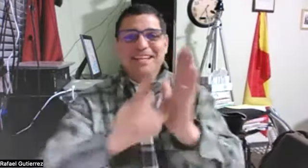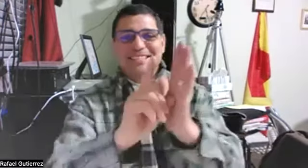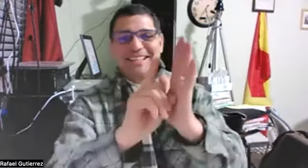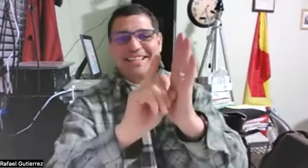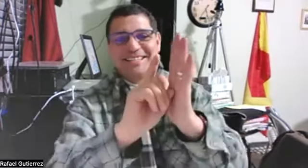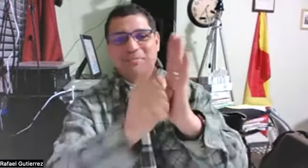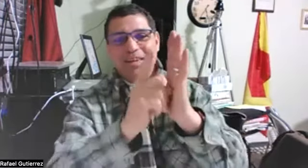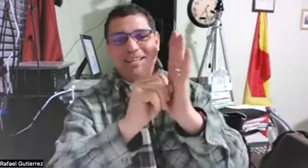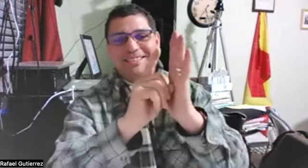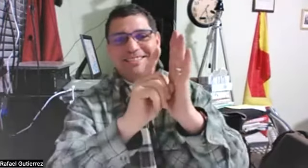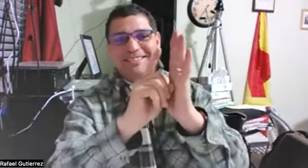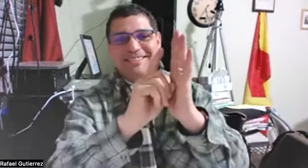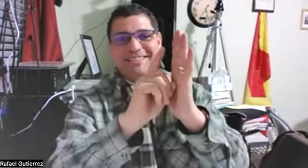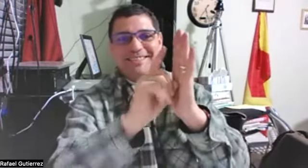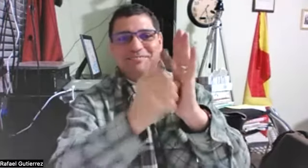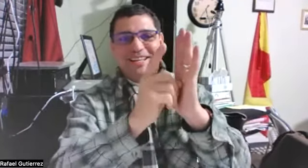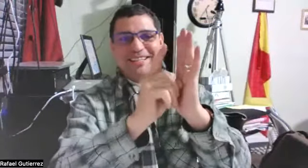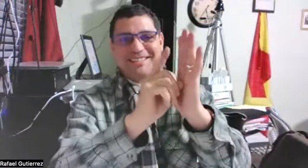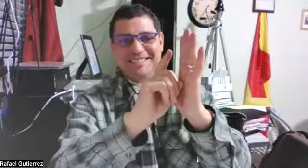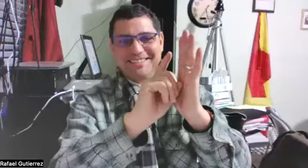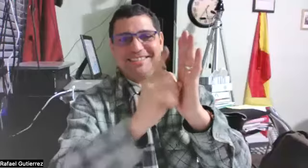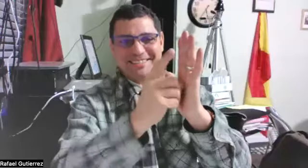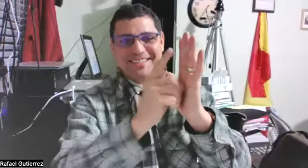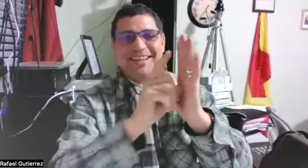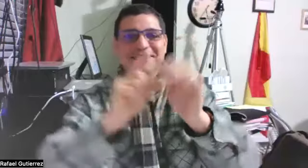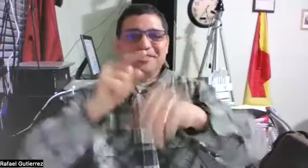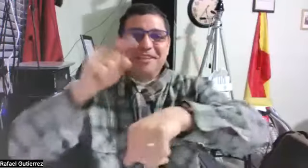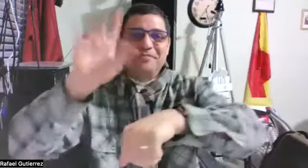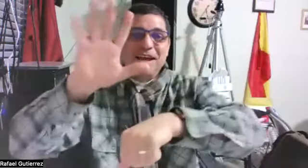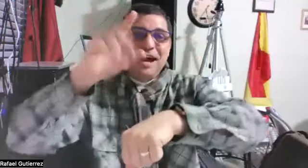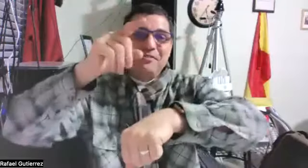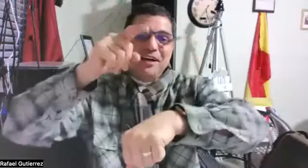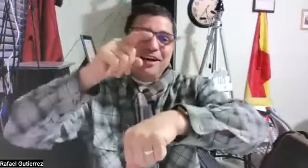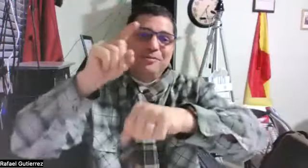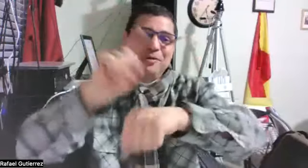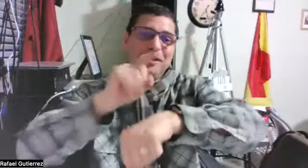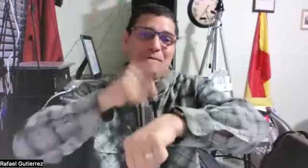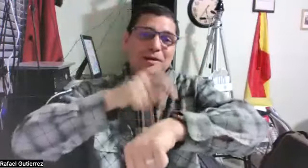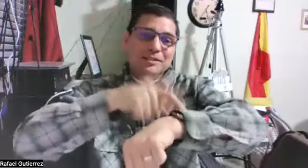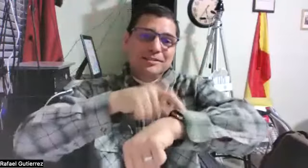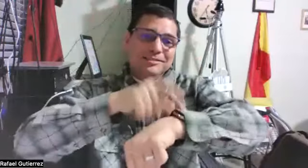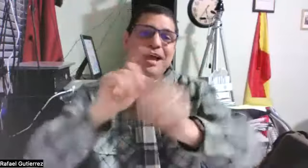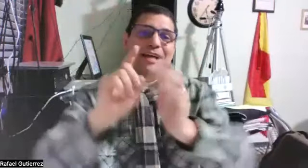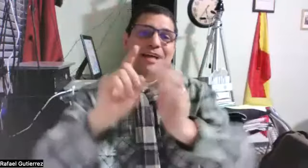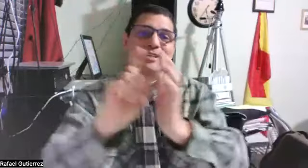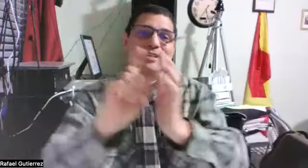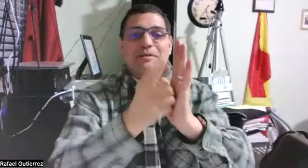Minutes, like this, minutes. Because you're saying five, what? So